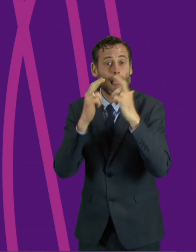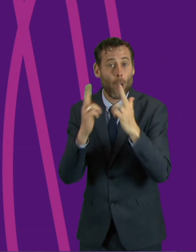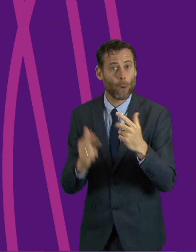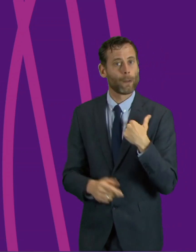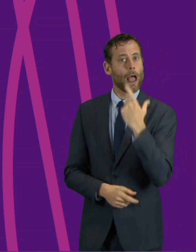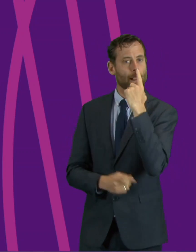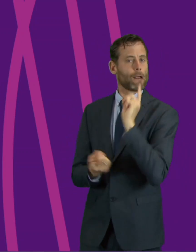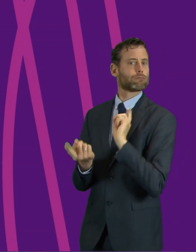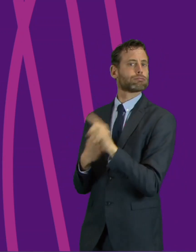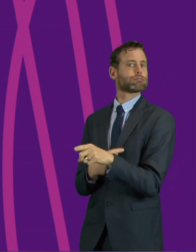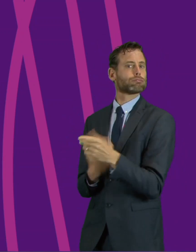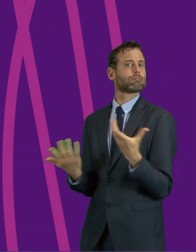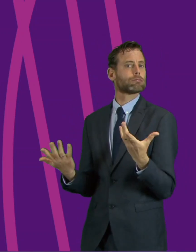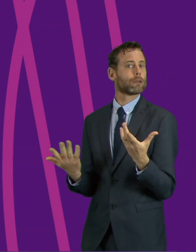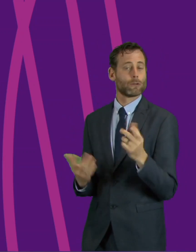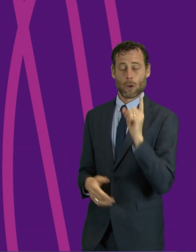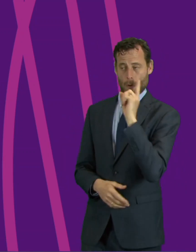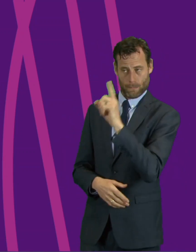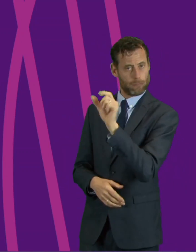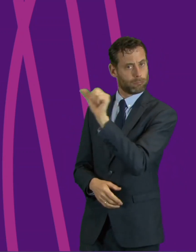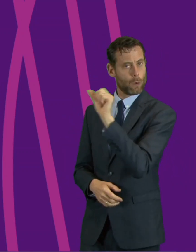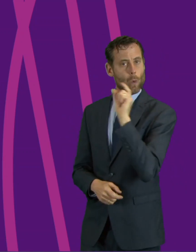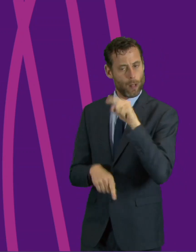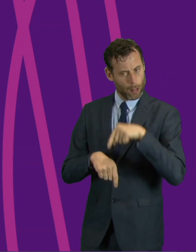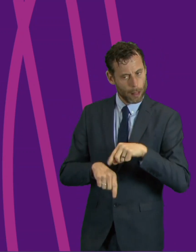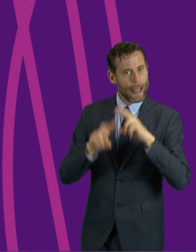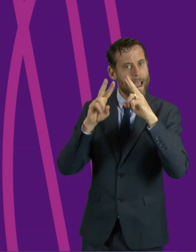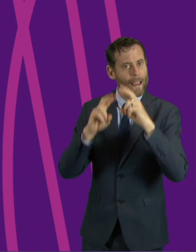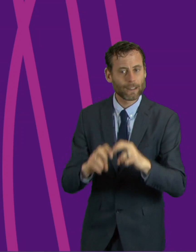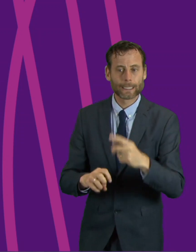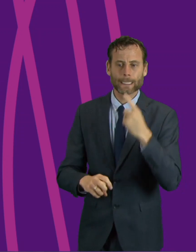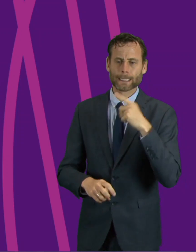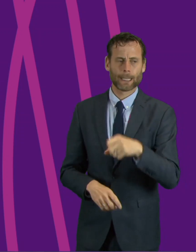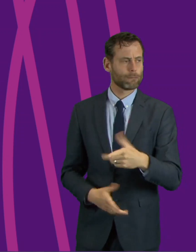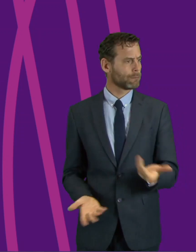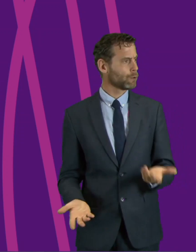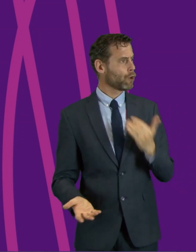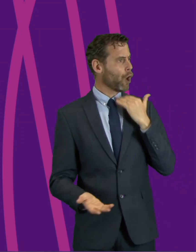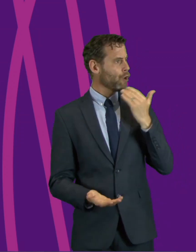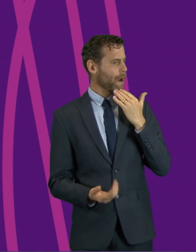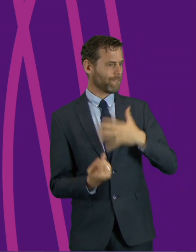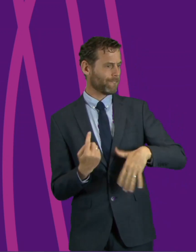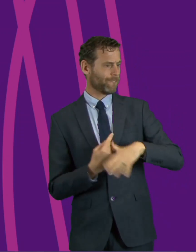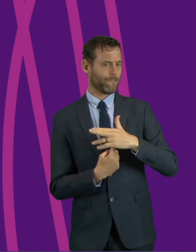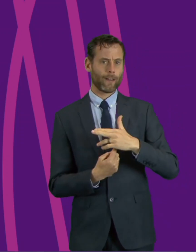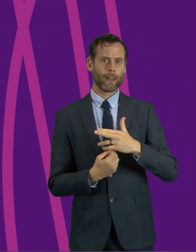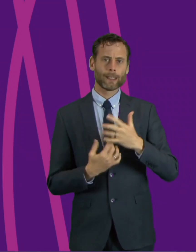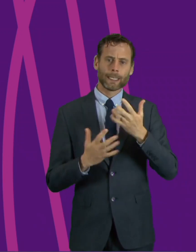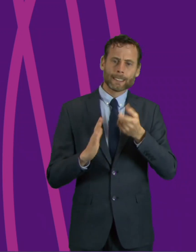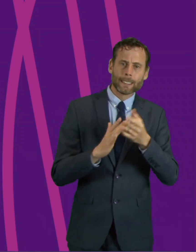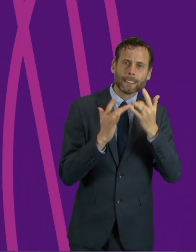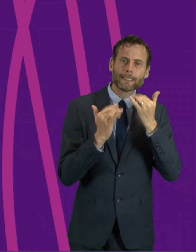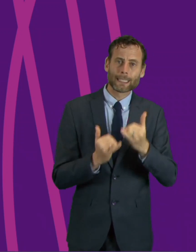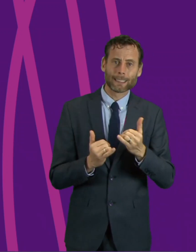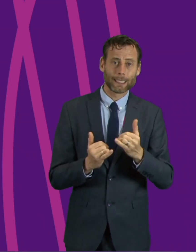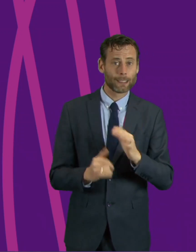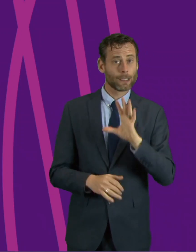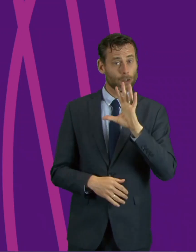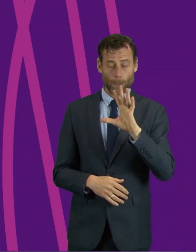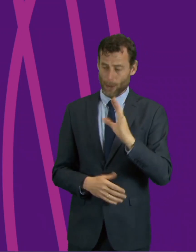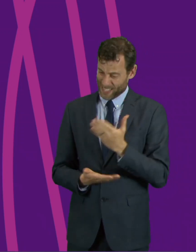particular, but we will also investigate any issues with shortage of testing kits in NHS Grampian. But let me be absolutely clear about the policy